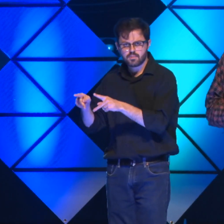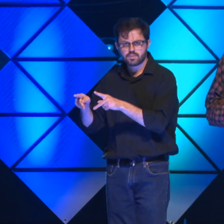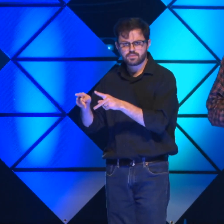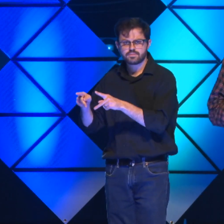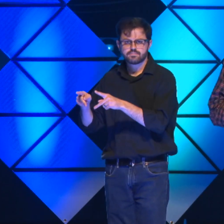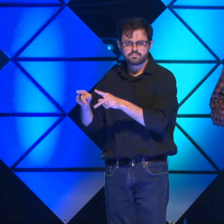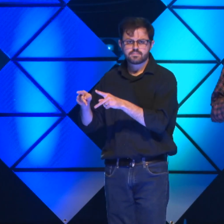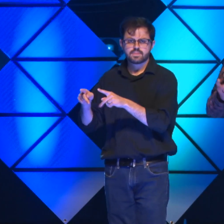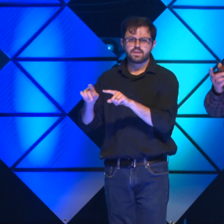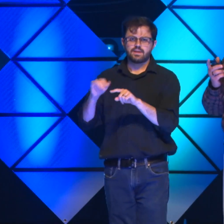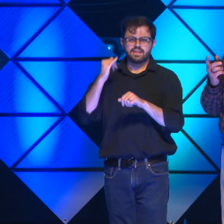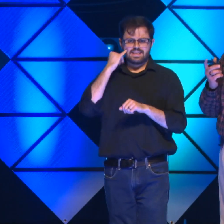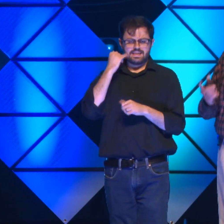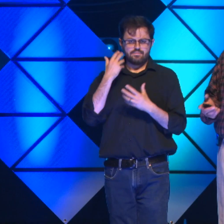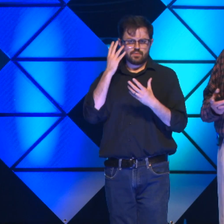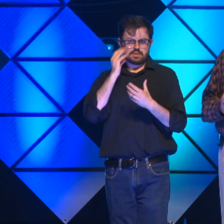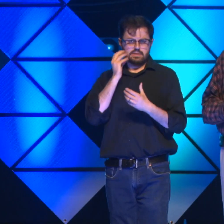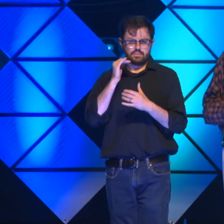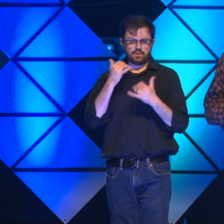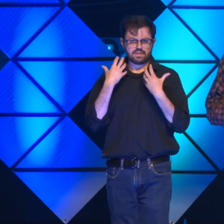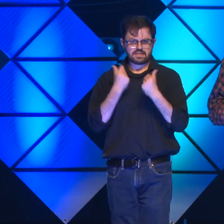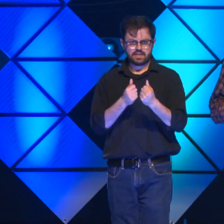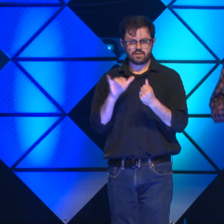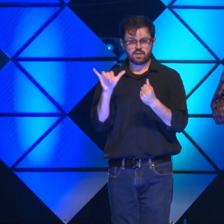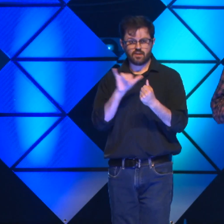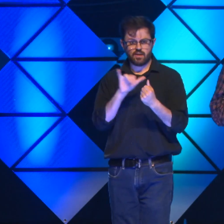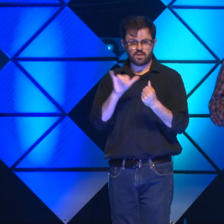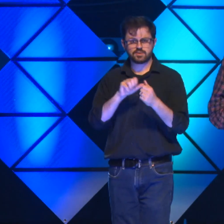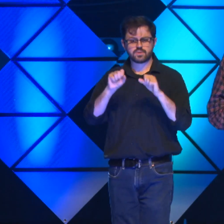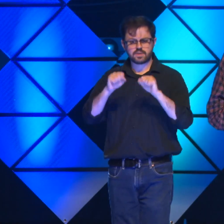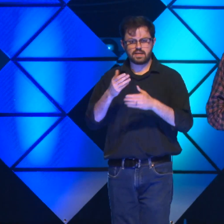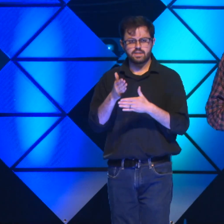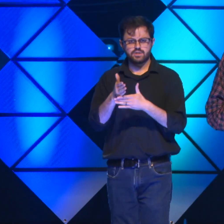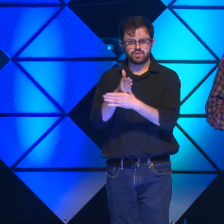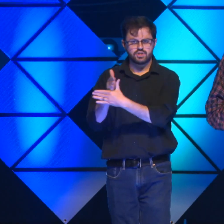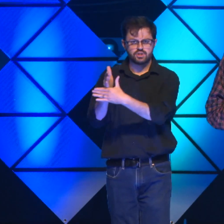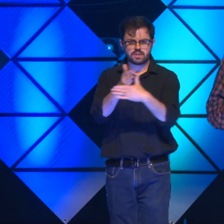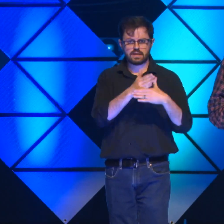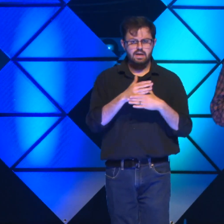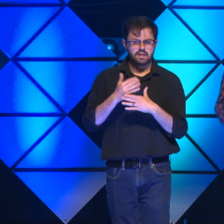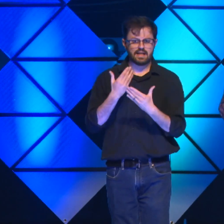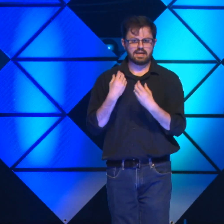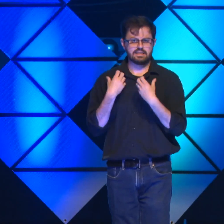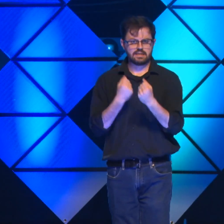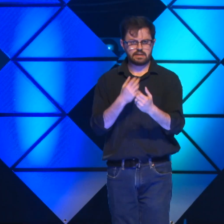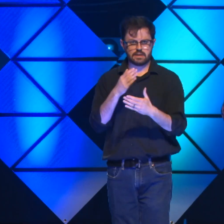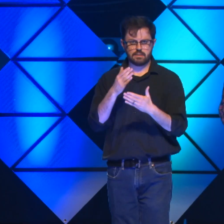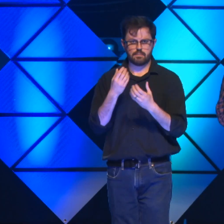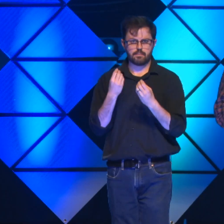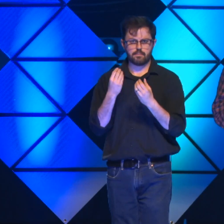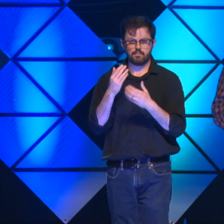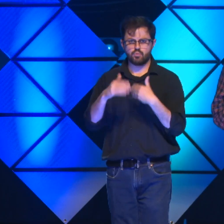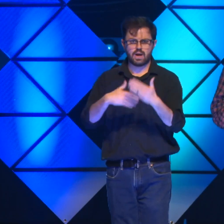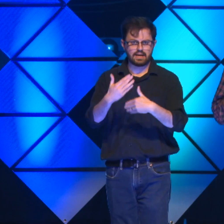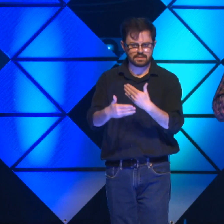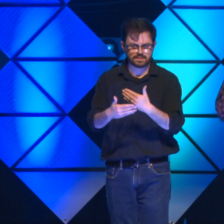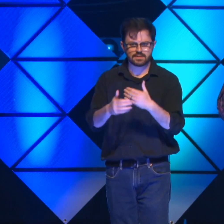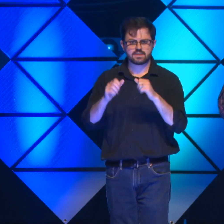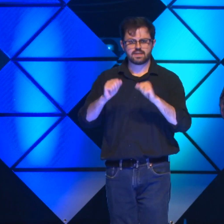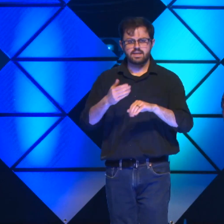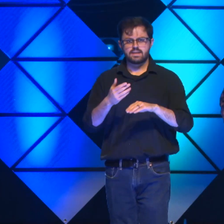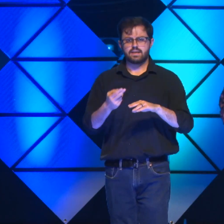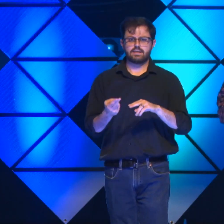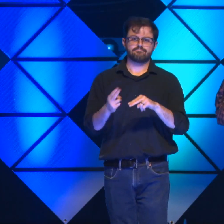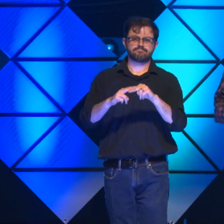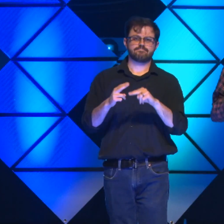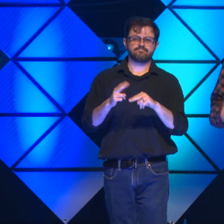healing process with others. They can be present on Emmaus Road for someone. They can accelerate that healing for others.